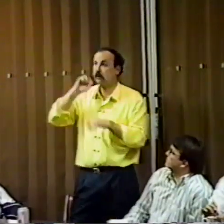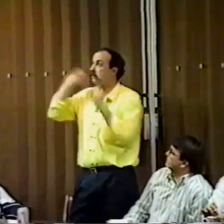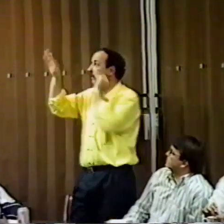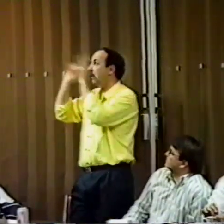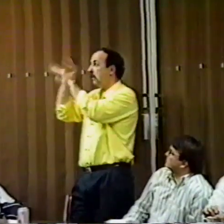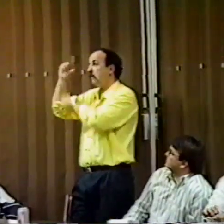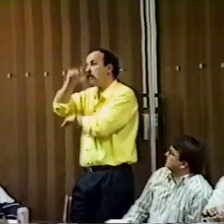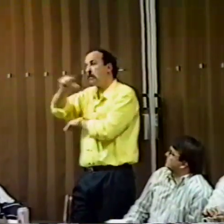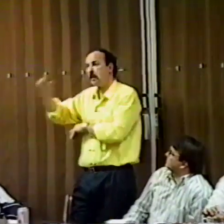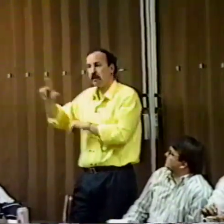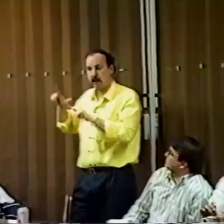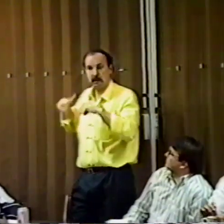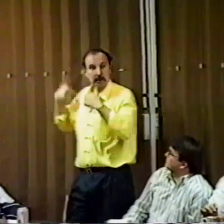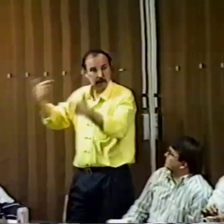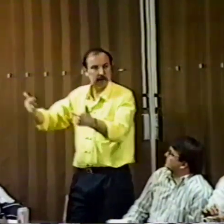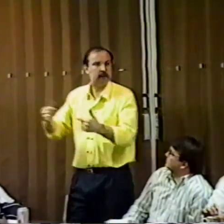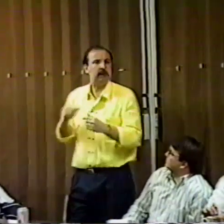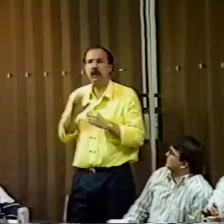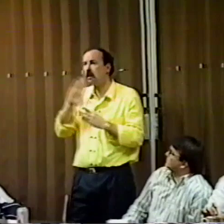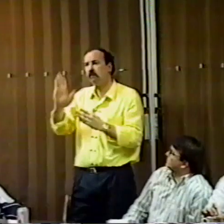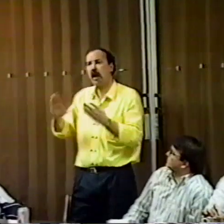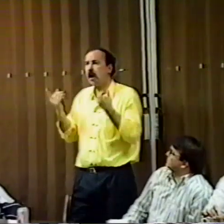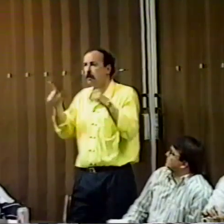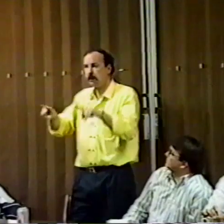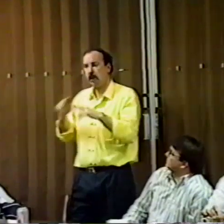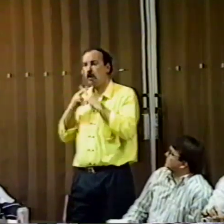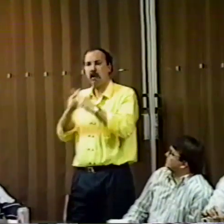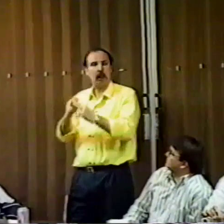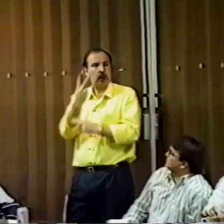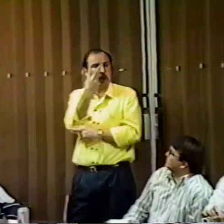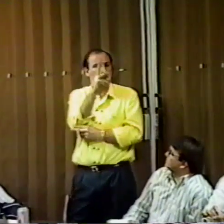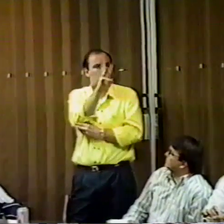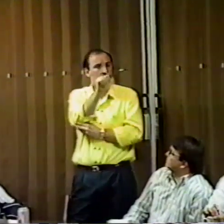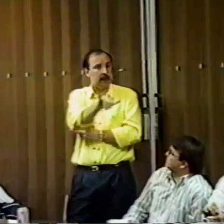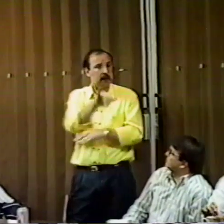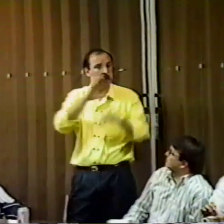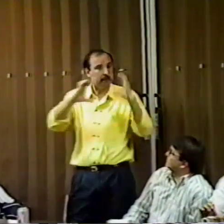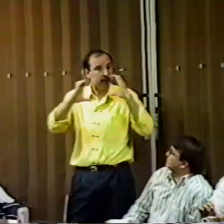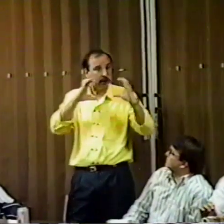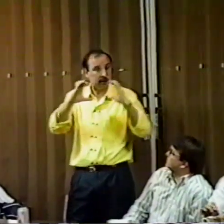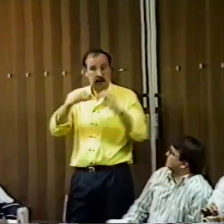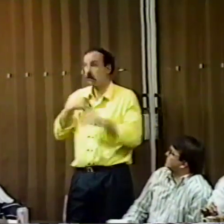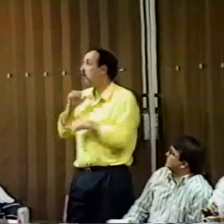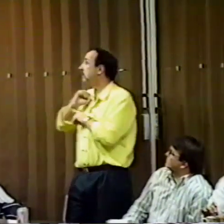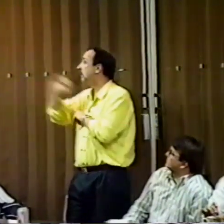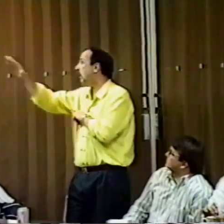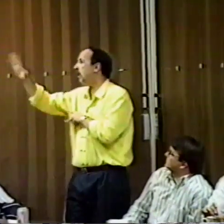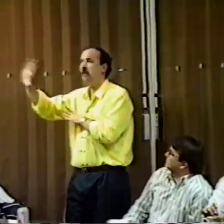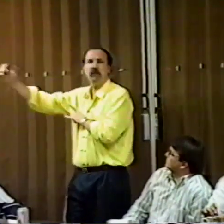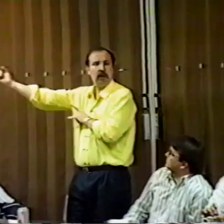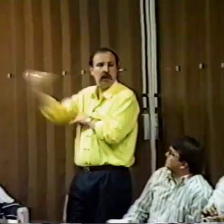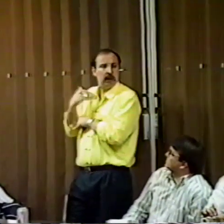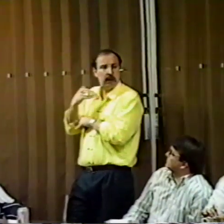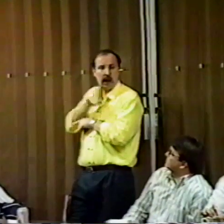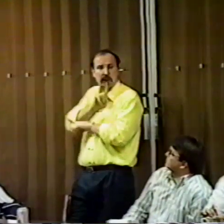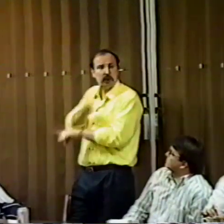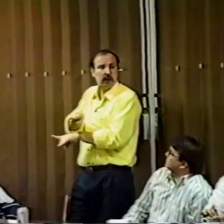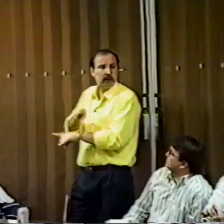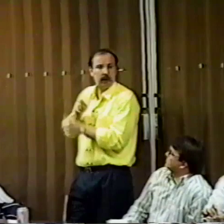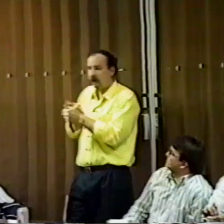many times we share our concerns to the government and we never get that two-way communication. So we share our concerns, we don't hear anything back.